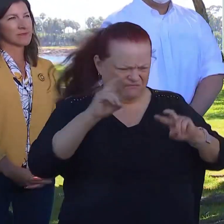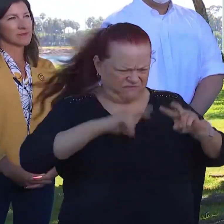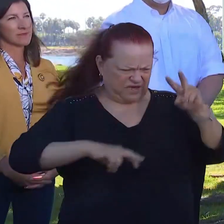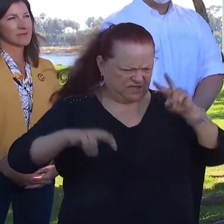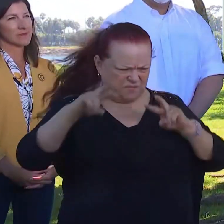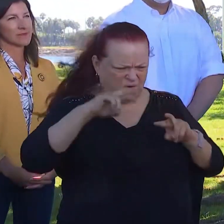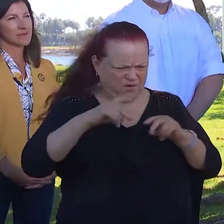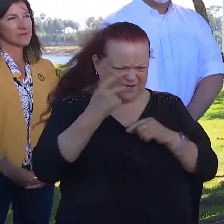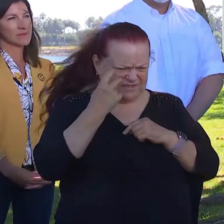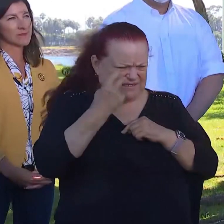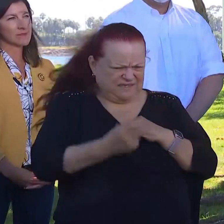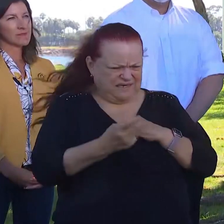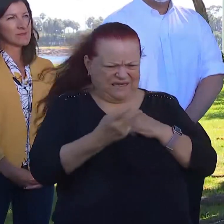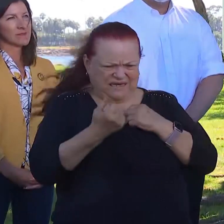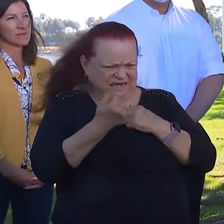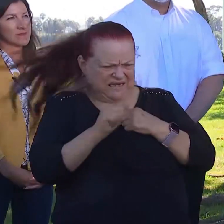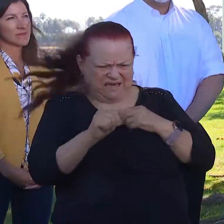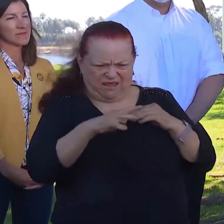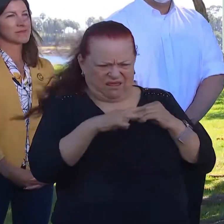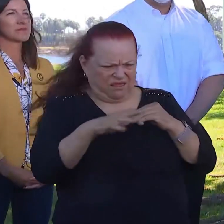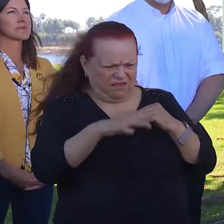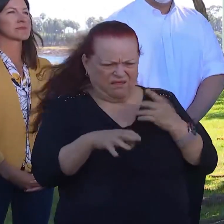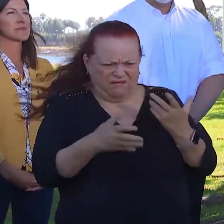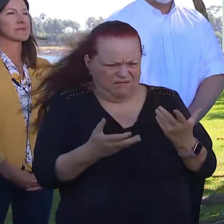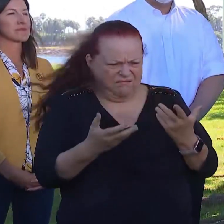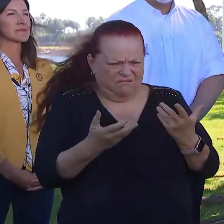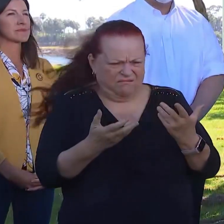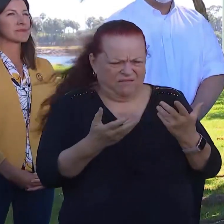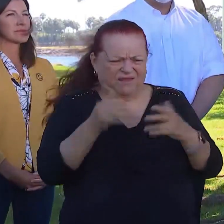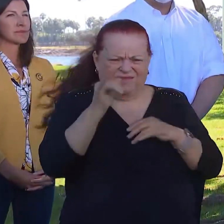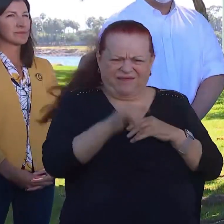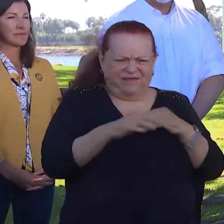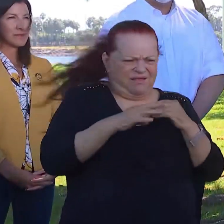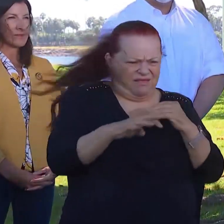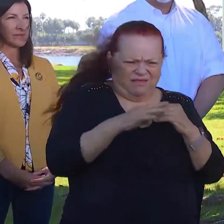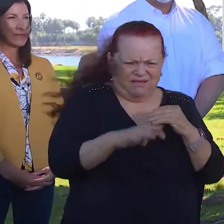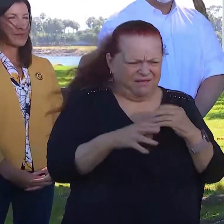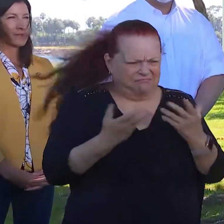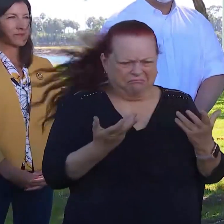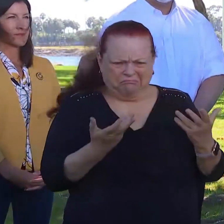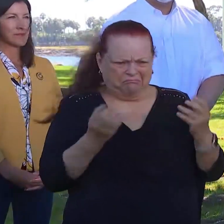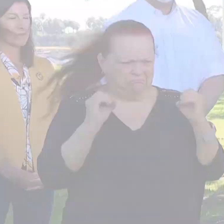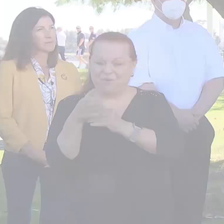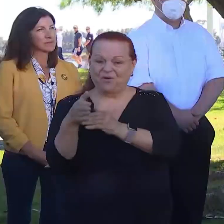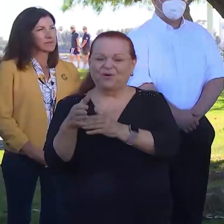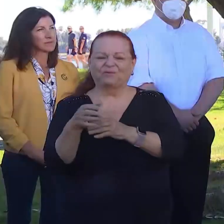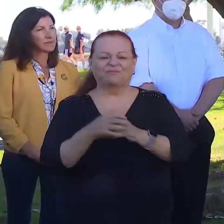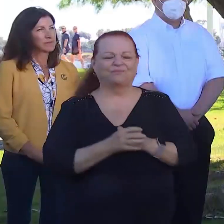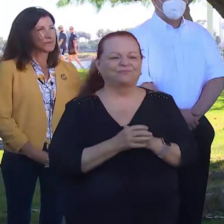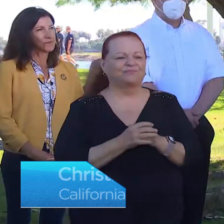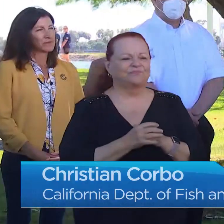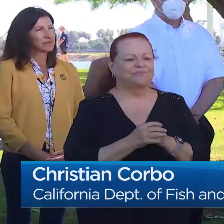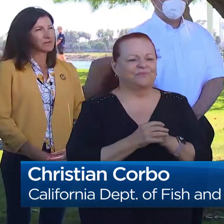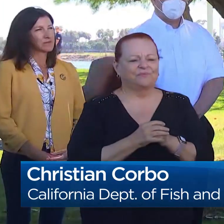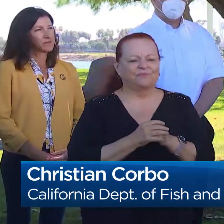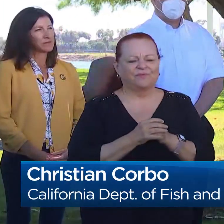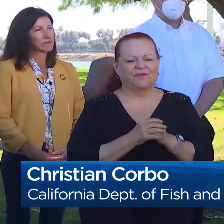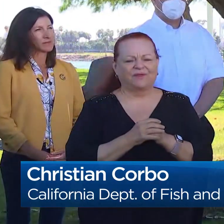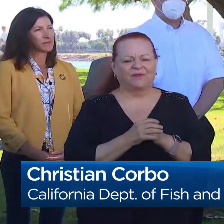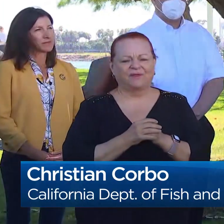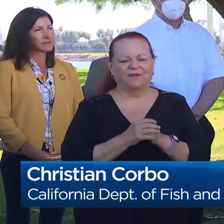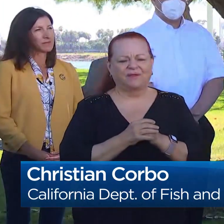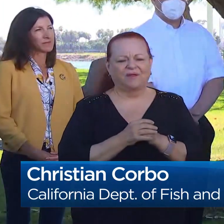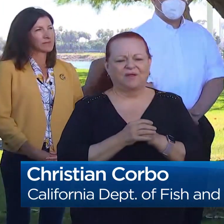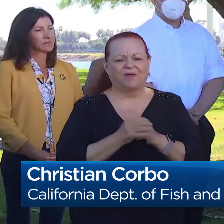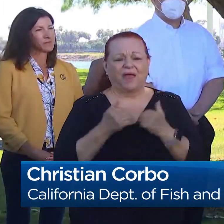be observed coming from that line. So there's no oil coming out of that line from that split in the pipeline. At this time, we have recovered